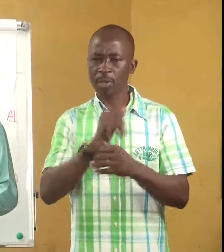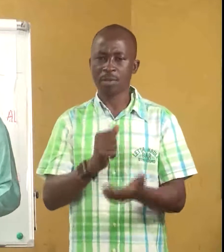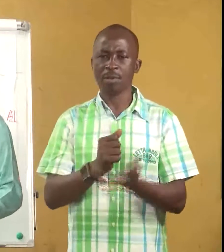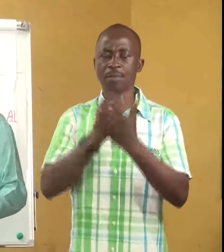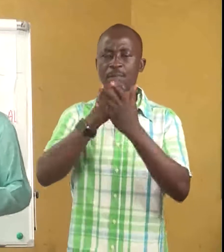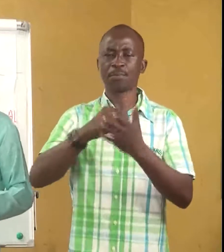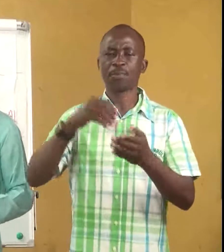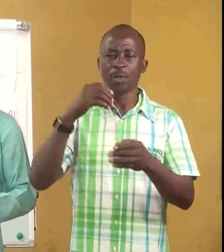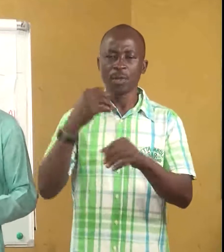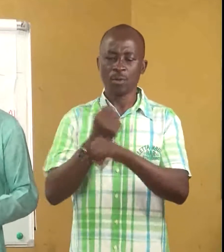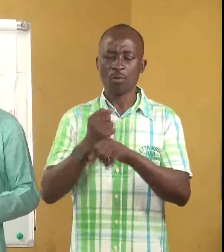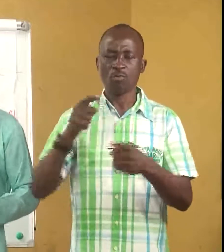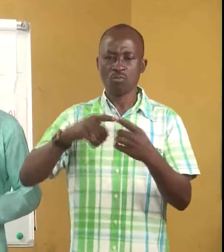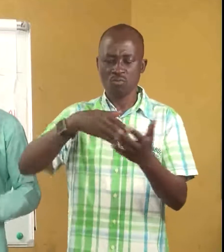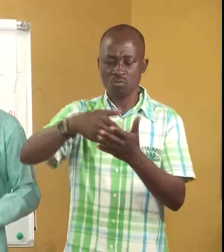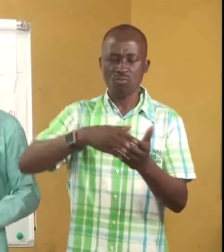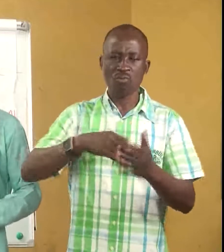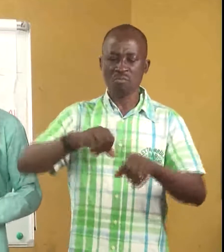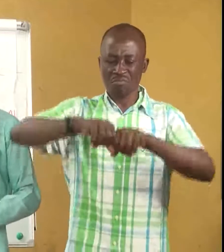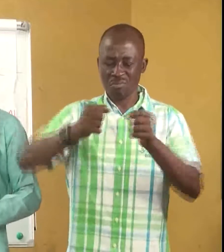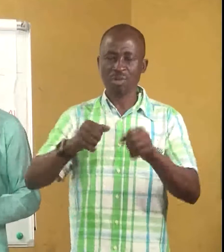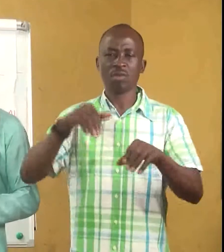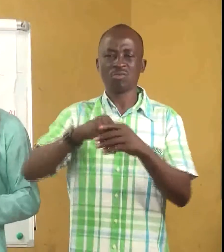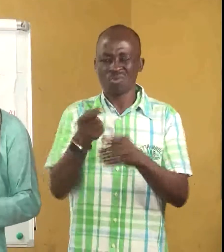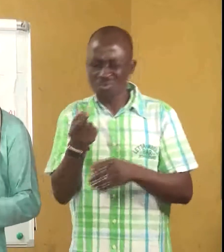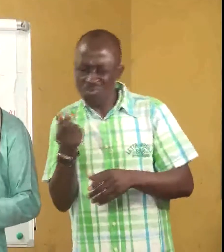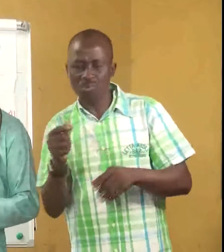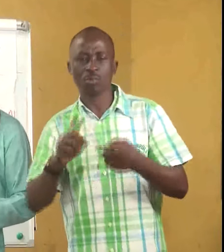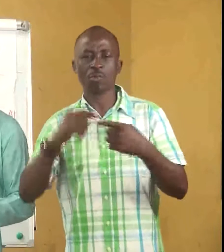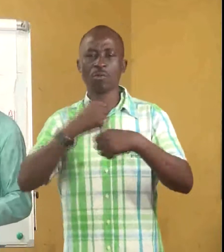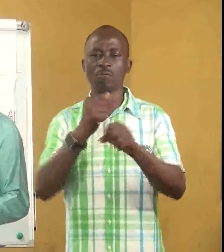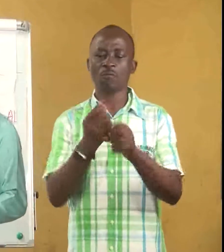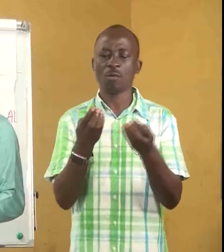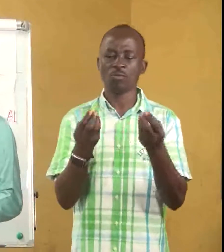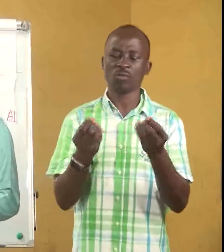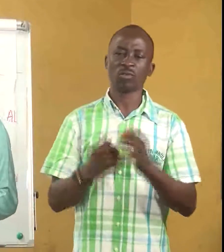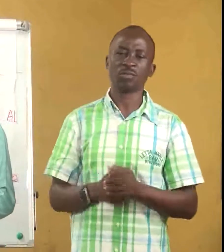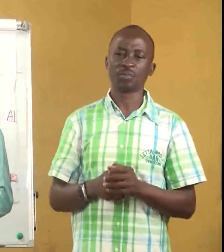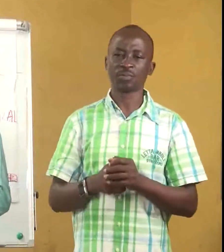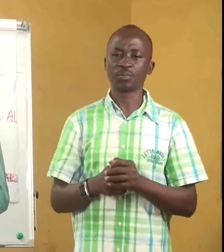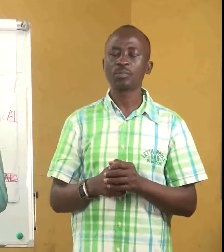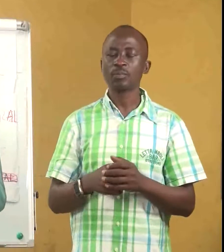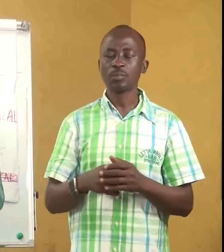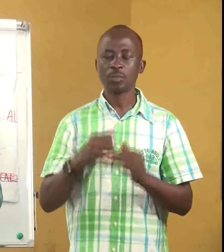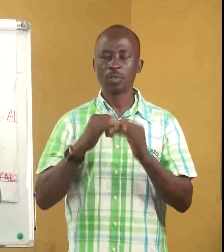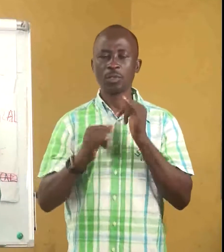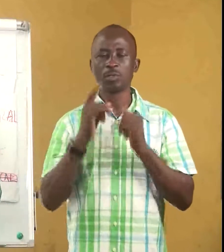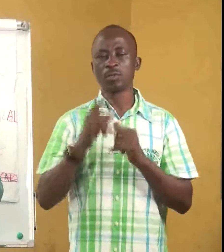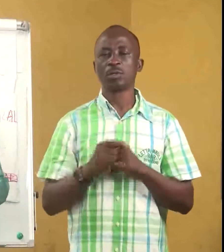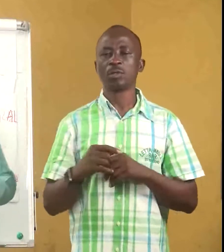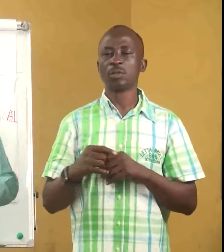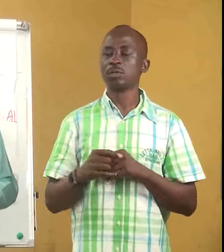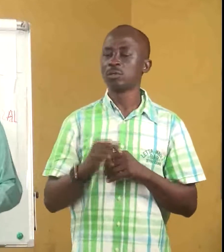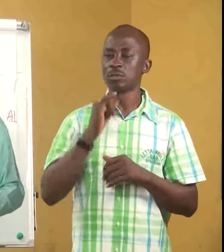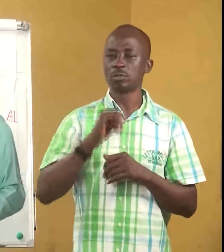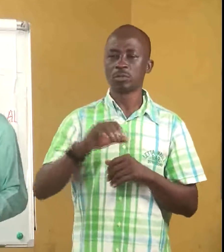rock and break it into pieces to form soil. Then we have the last one, which